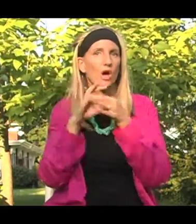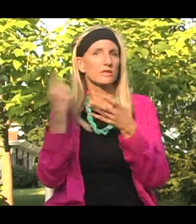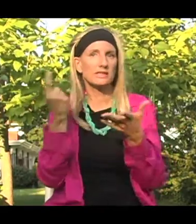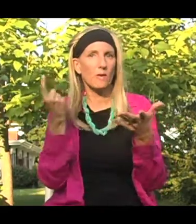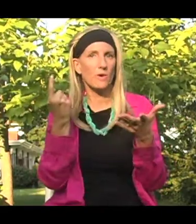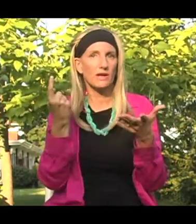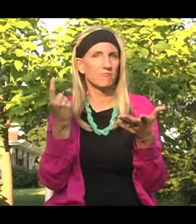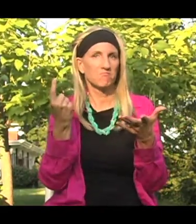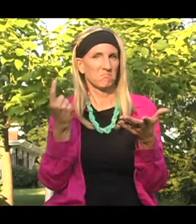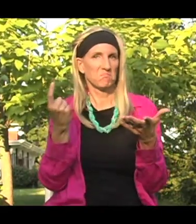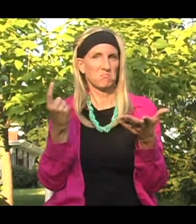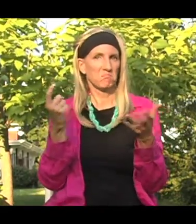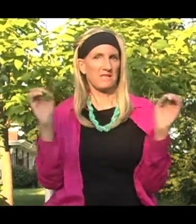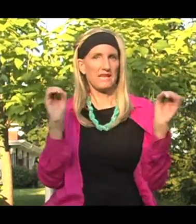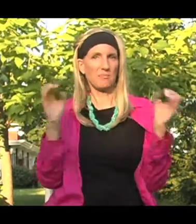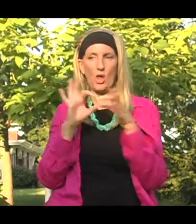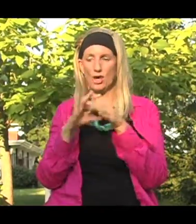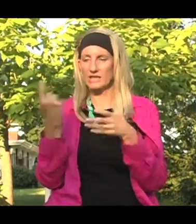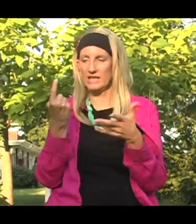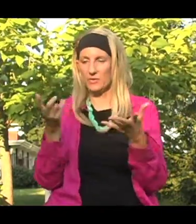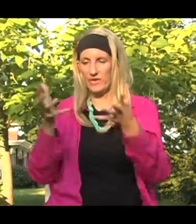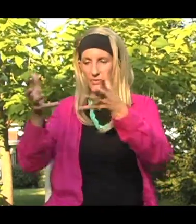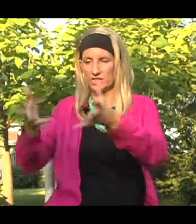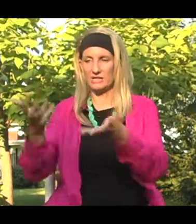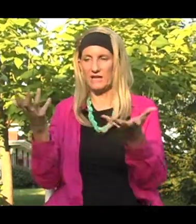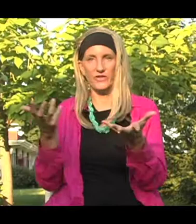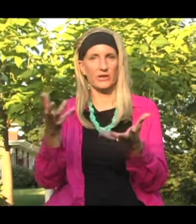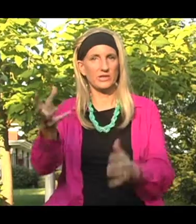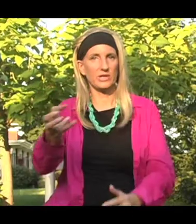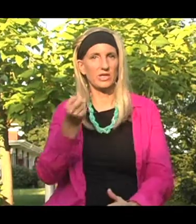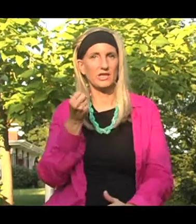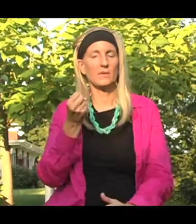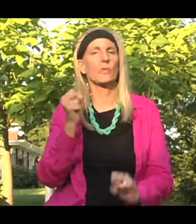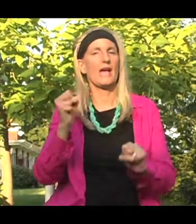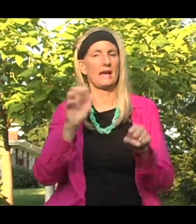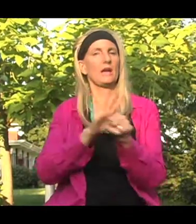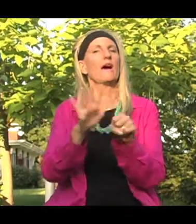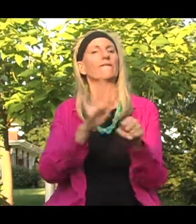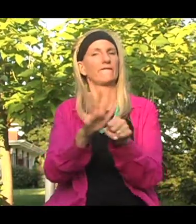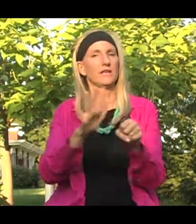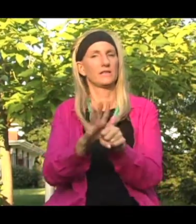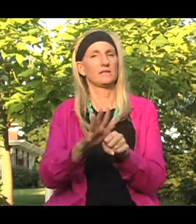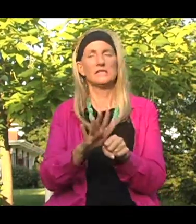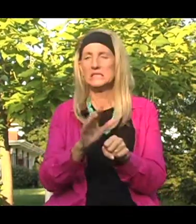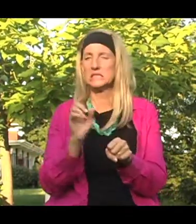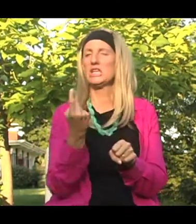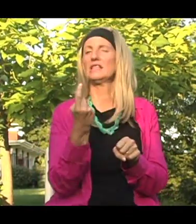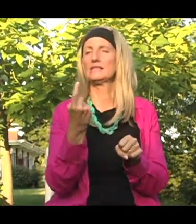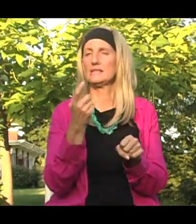to someone, but they didn't belong to anyone. They were just left there. So we took them and we had enough. Just